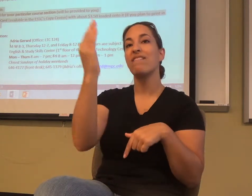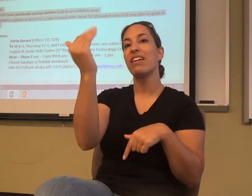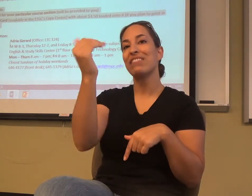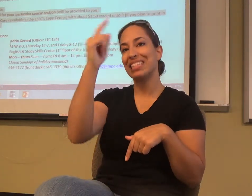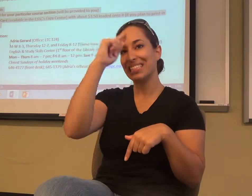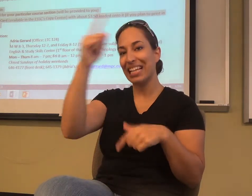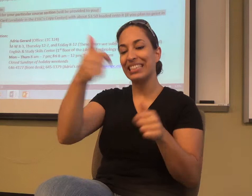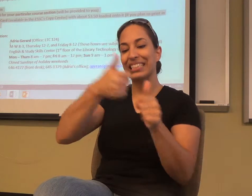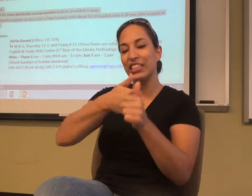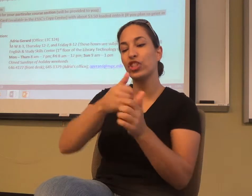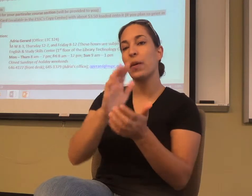Questions about that?